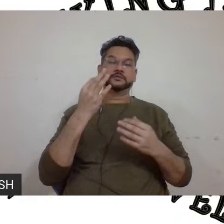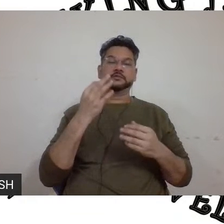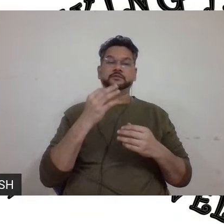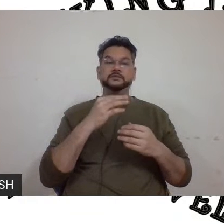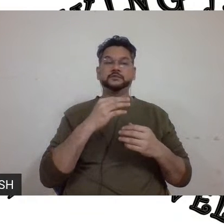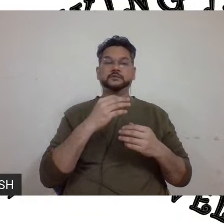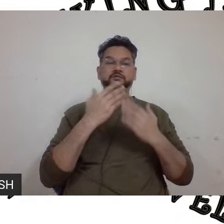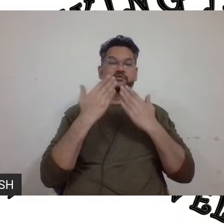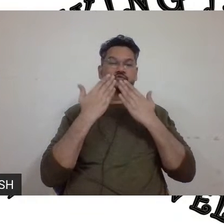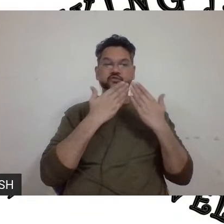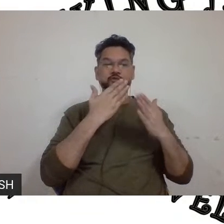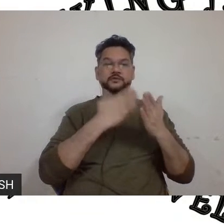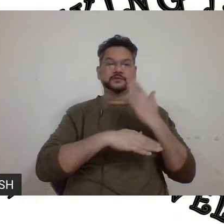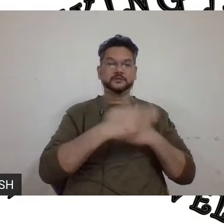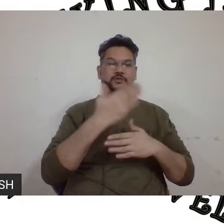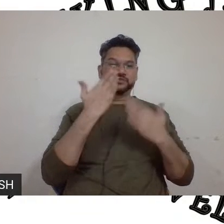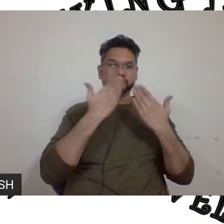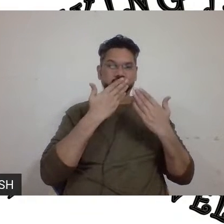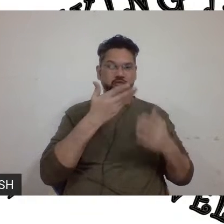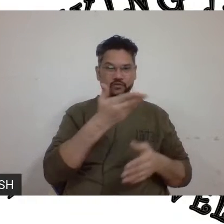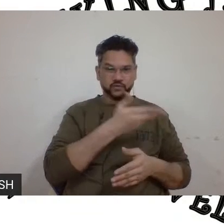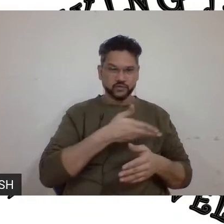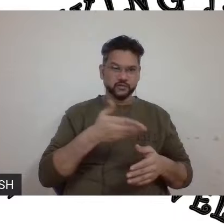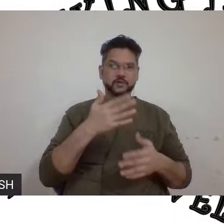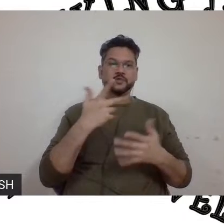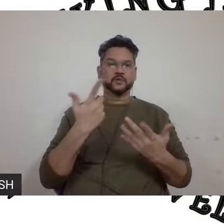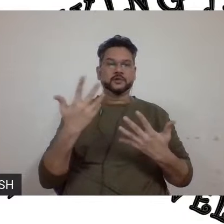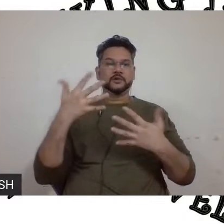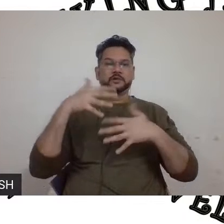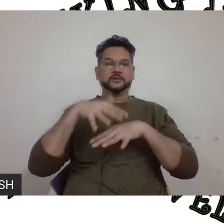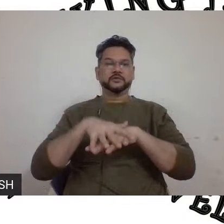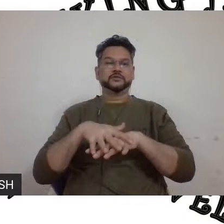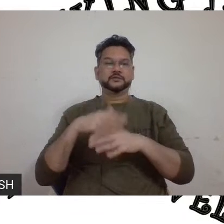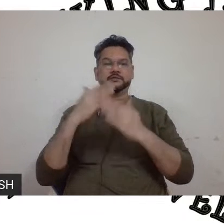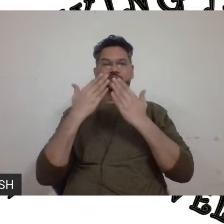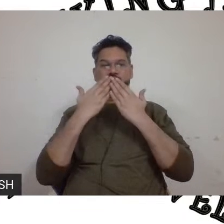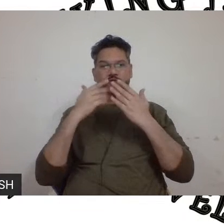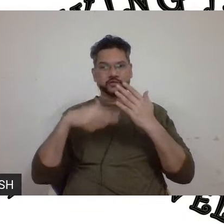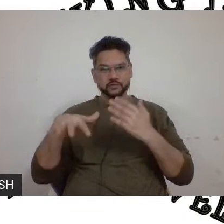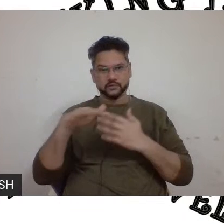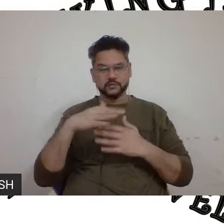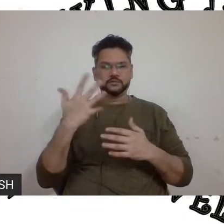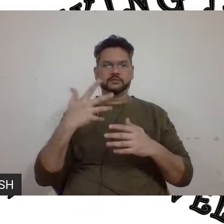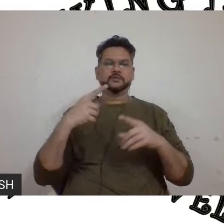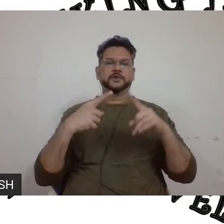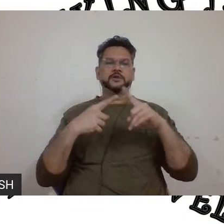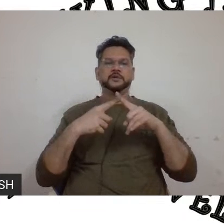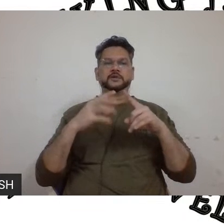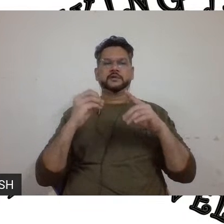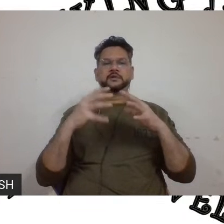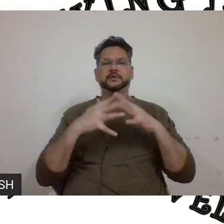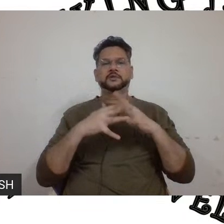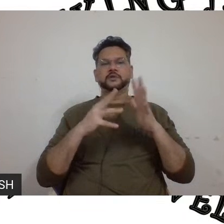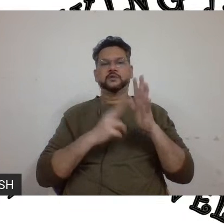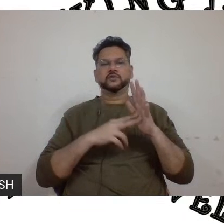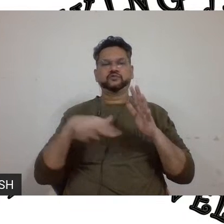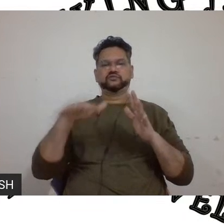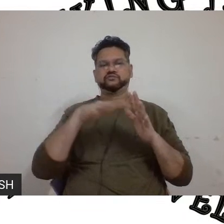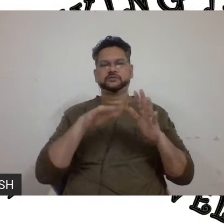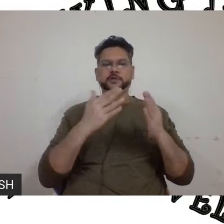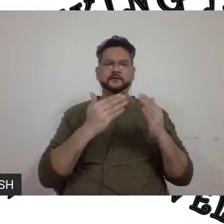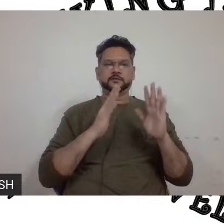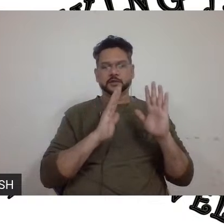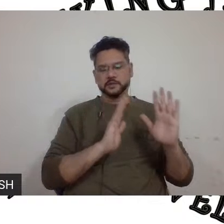inclusive education schools are available in the town areas, and most of the person with